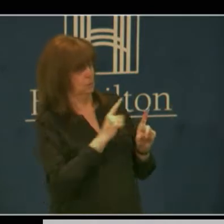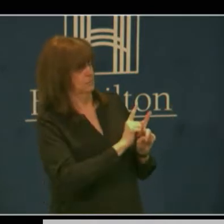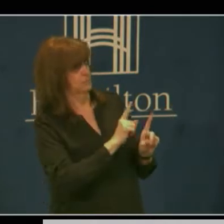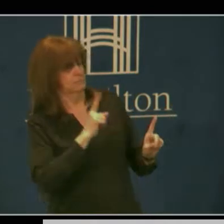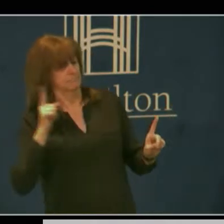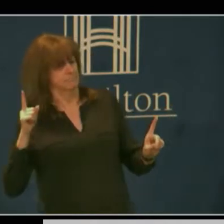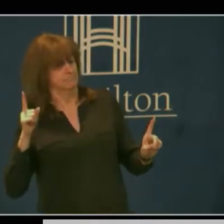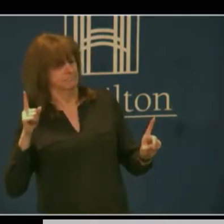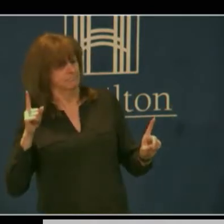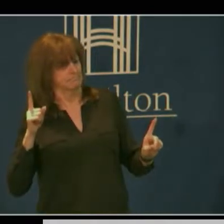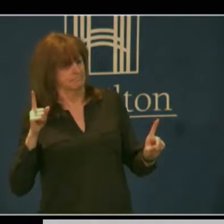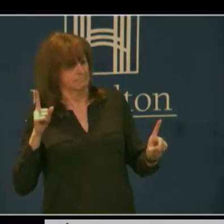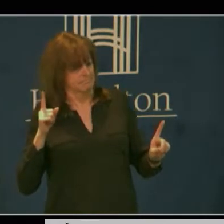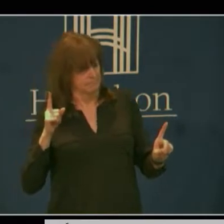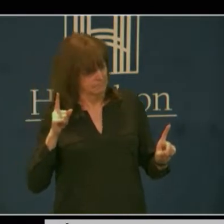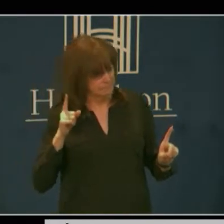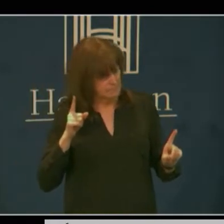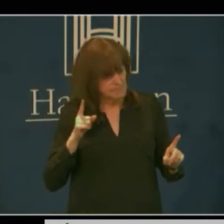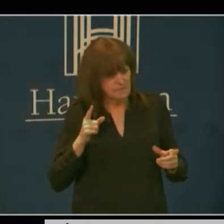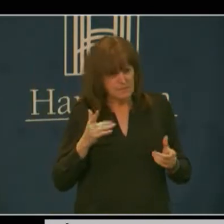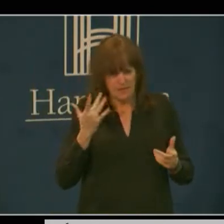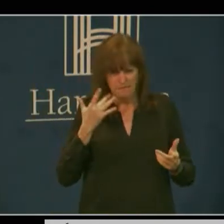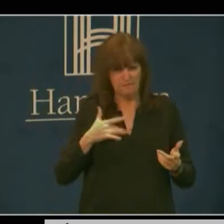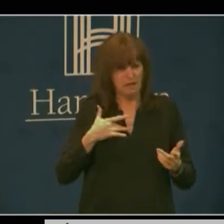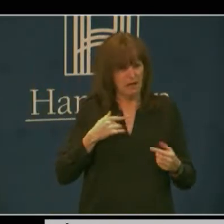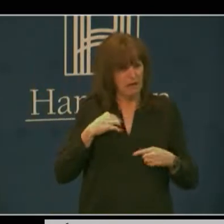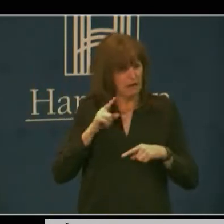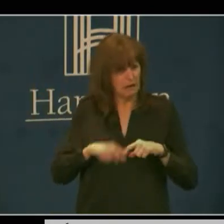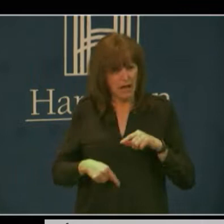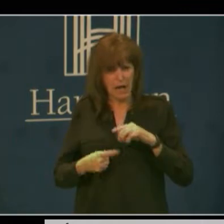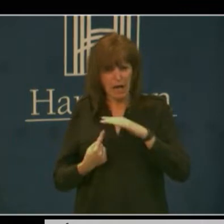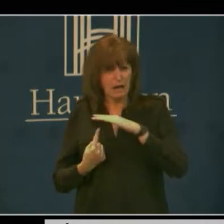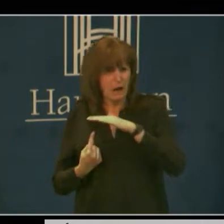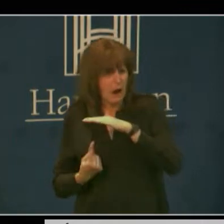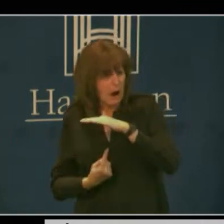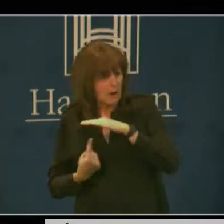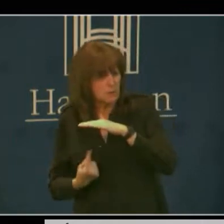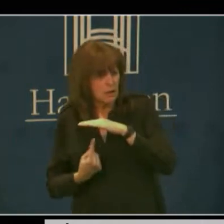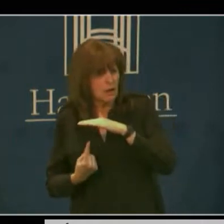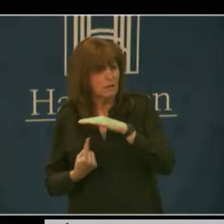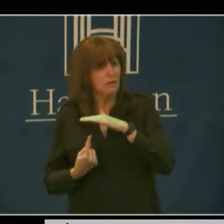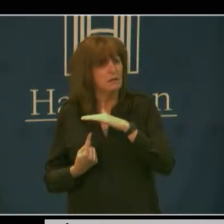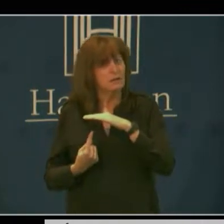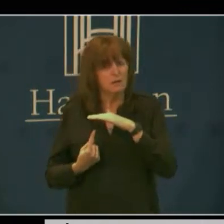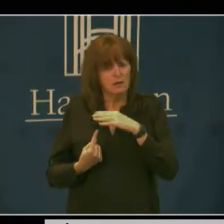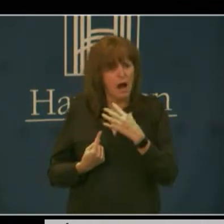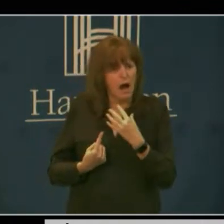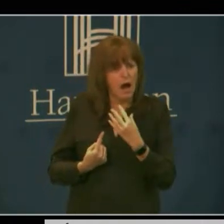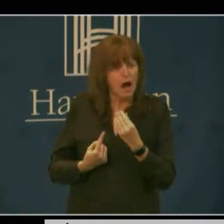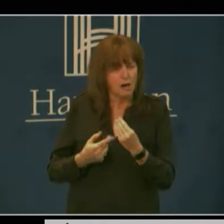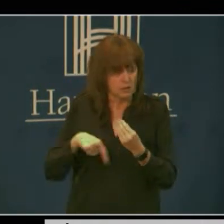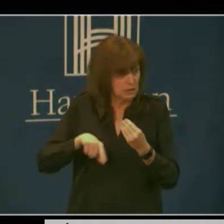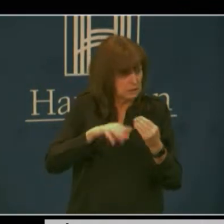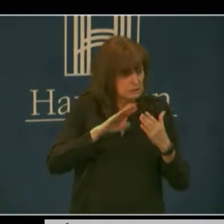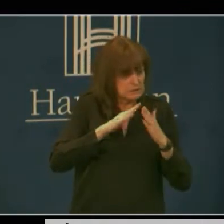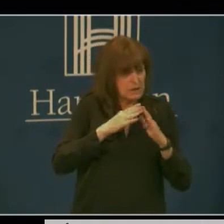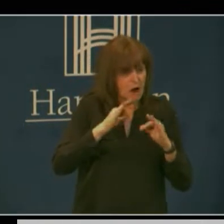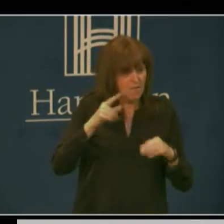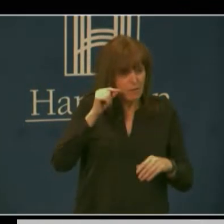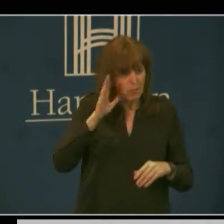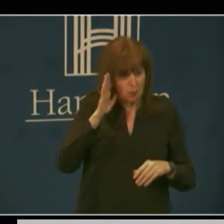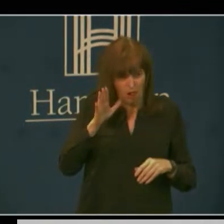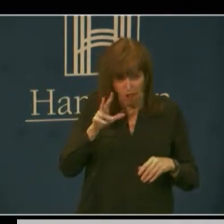much. The city can do certain things, but we're not going to be patrolling the entire community, all nearly 1,200 square kilometers of the